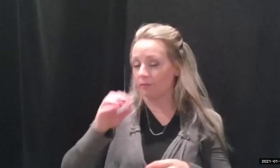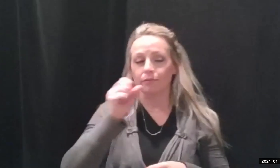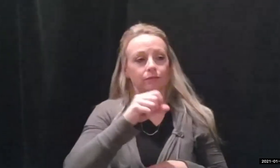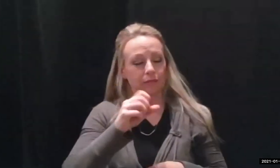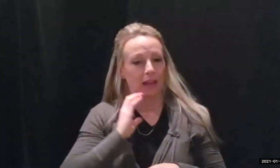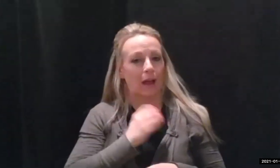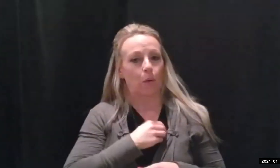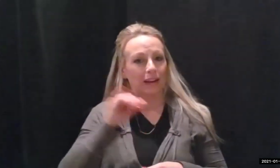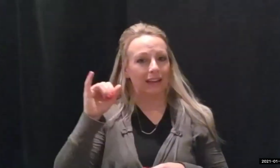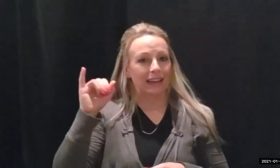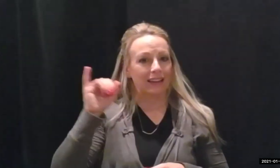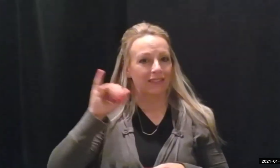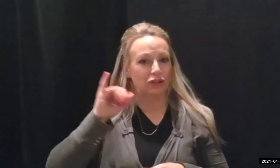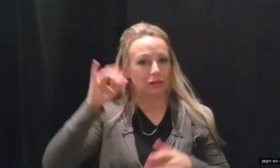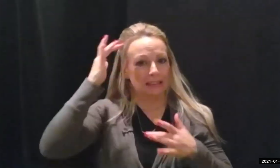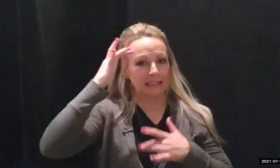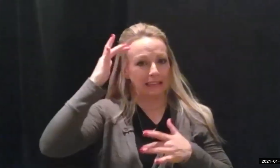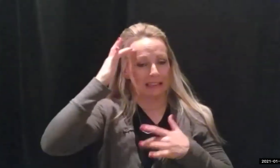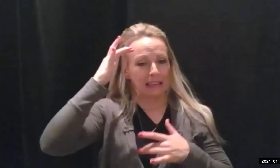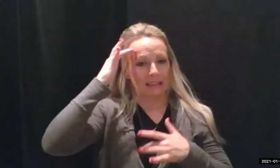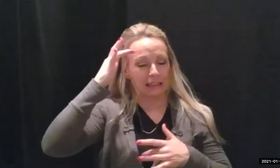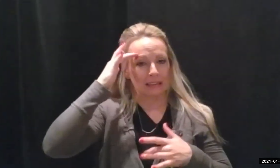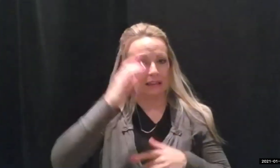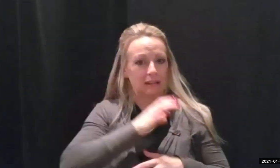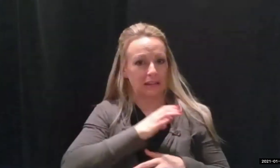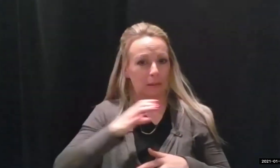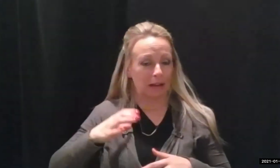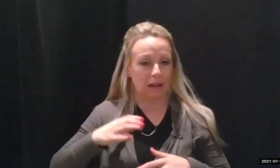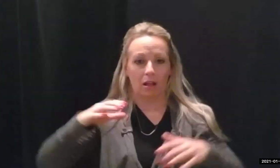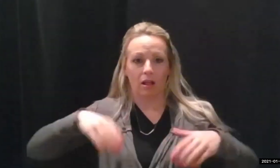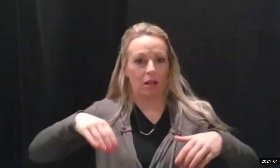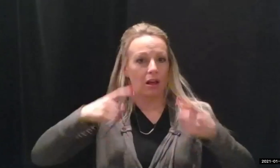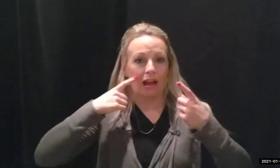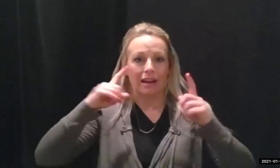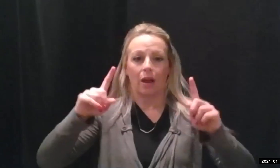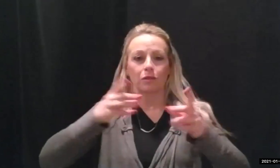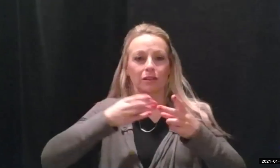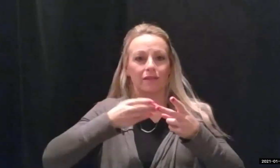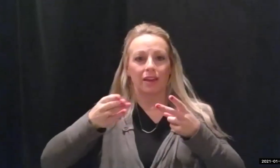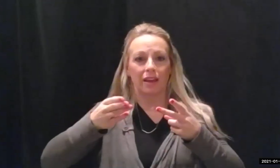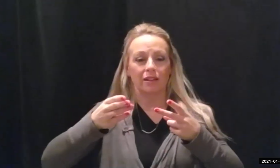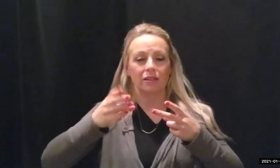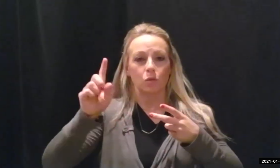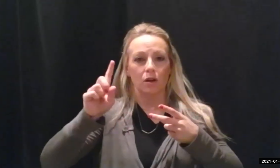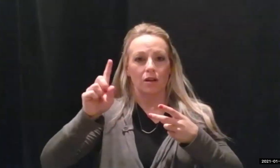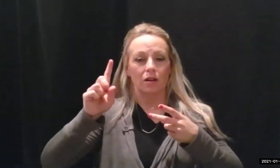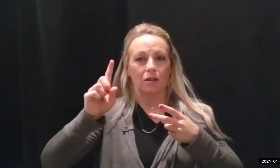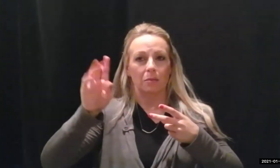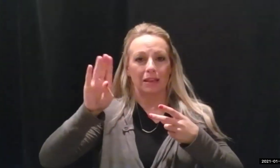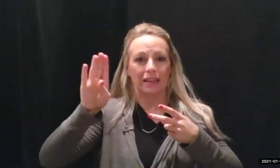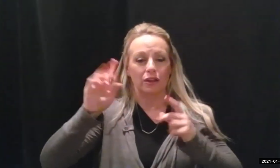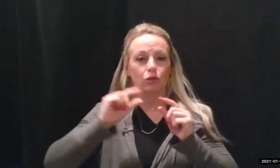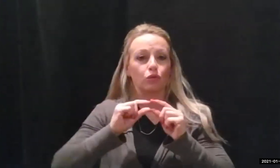Disease Advisory Committee has not yet announced the phase 1B groups. Also, I believe the